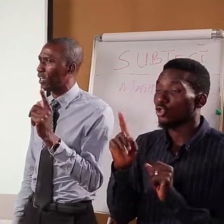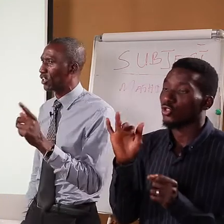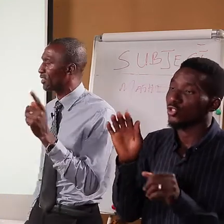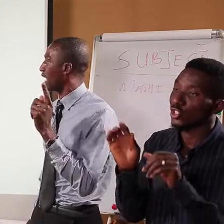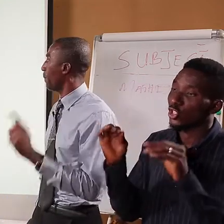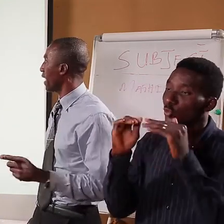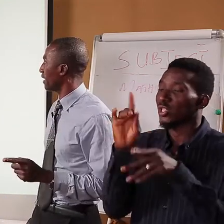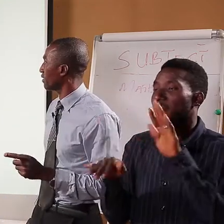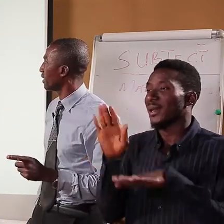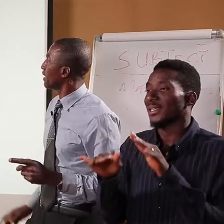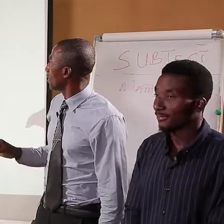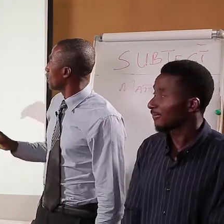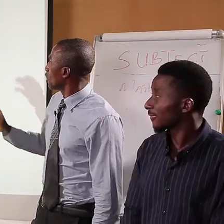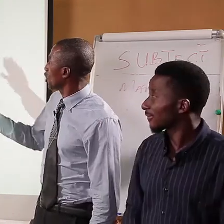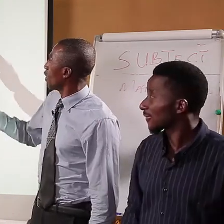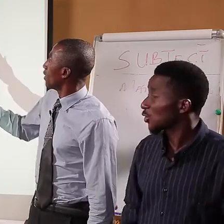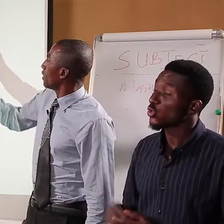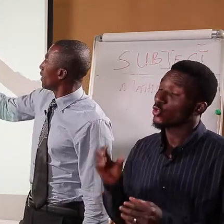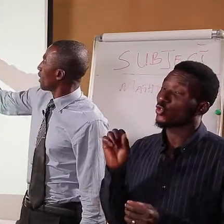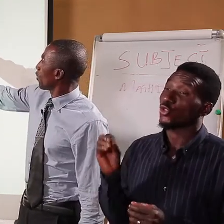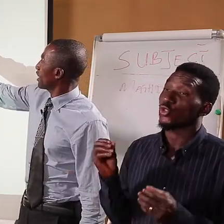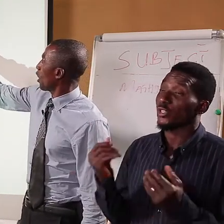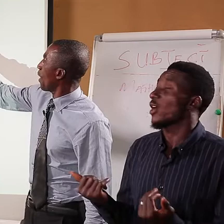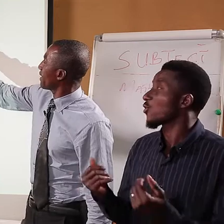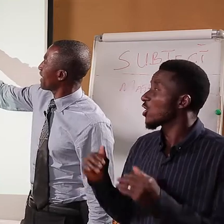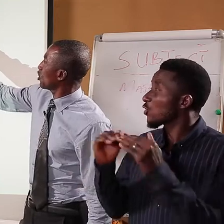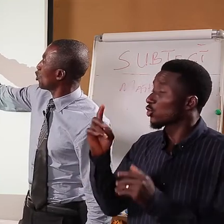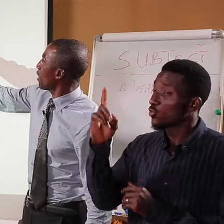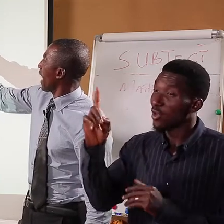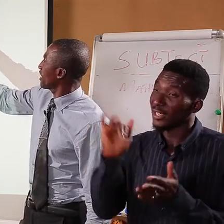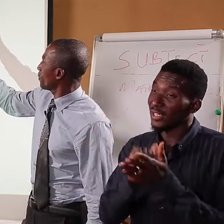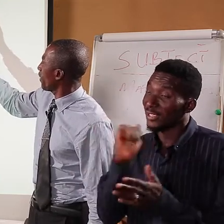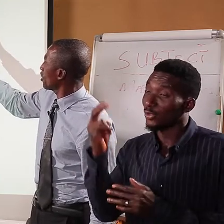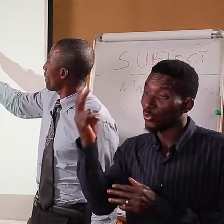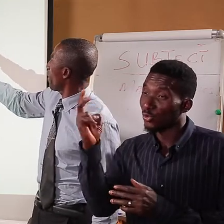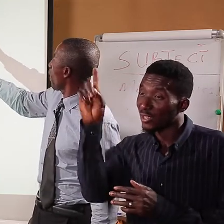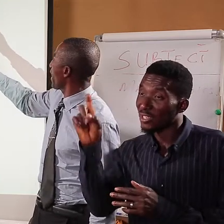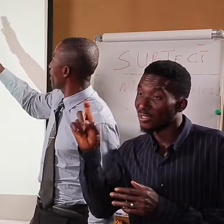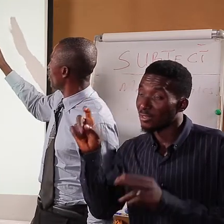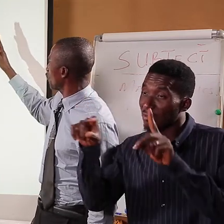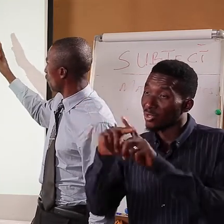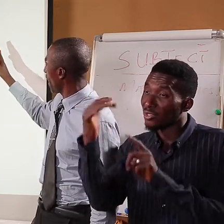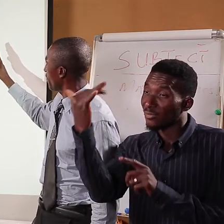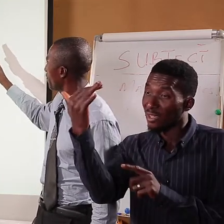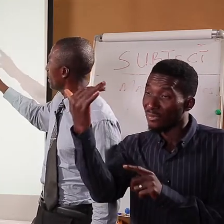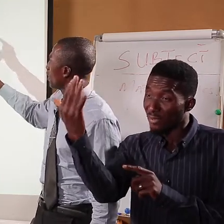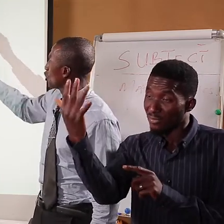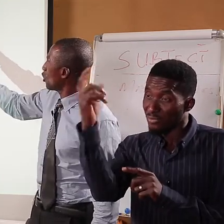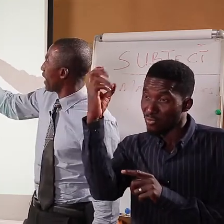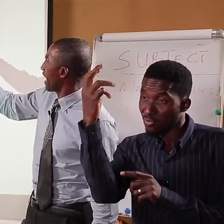the equations are balanced. So, equation 1, that is 2x plus 5y equals to